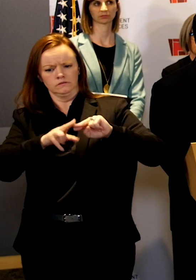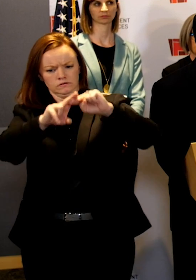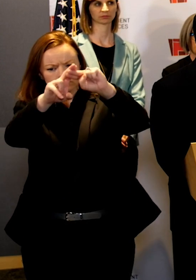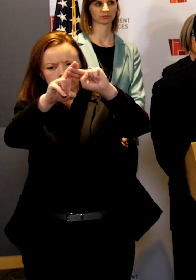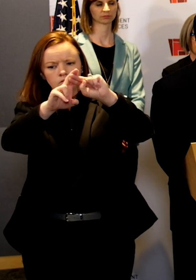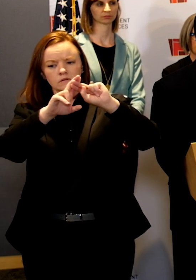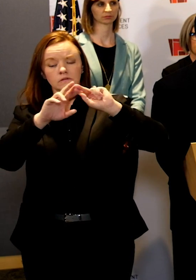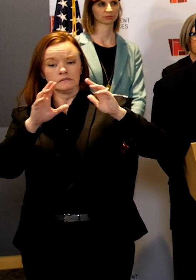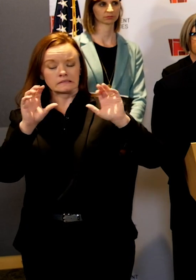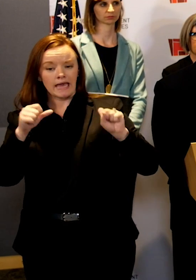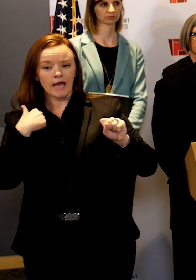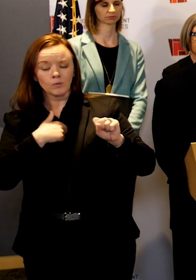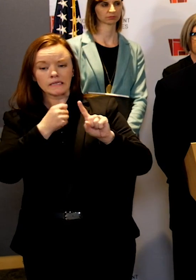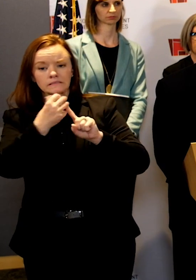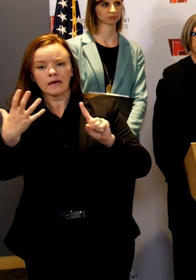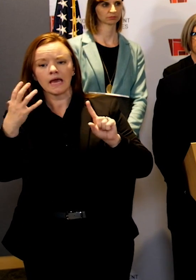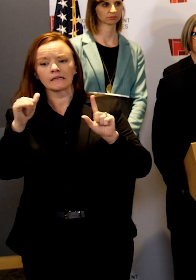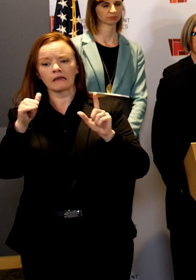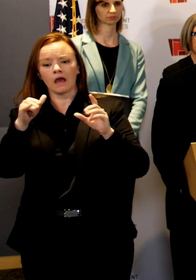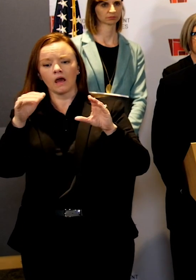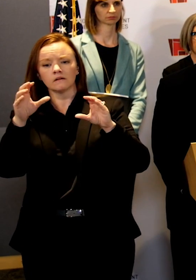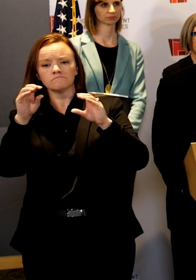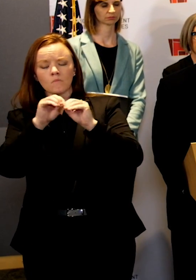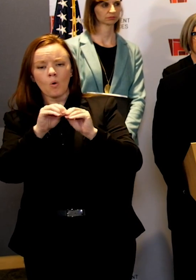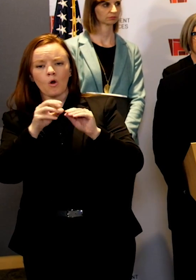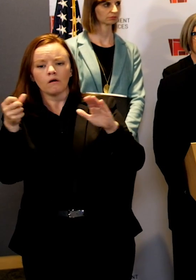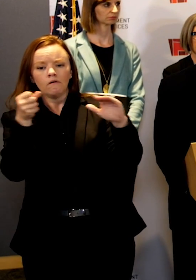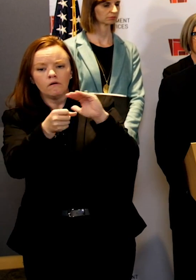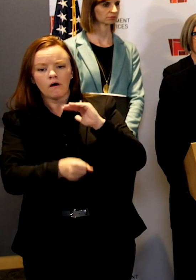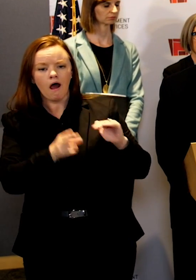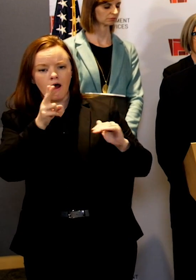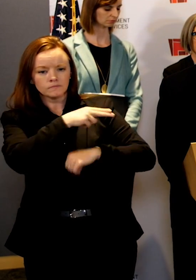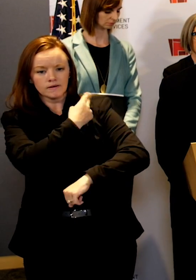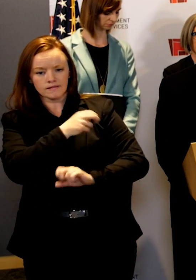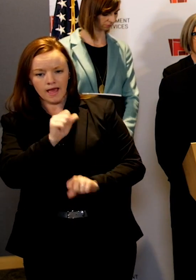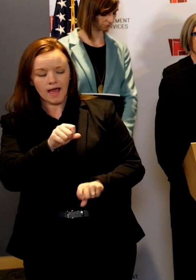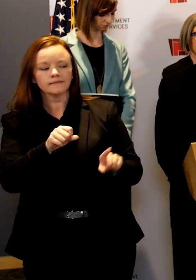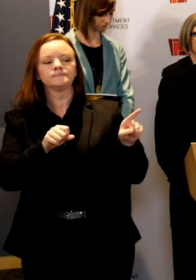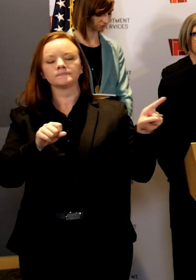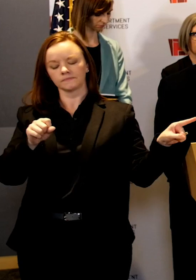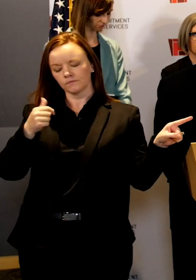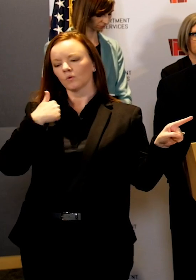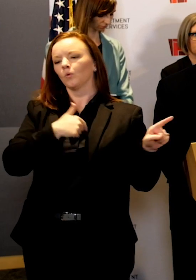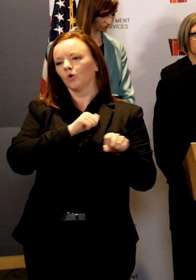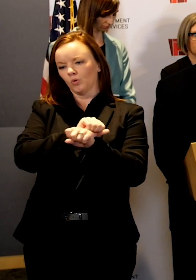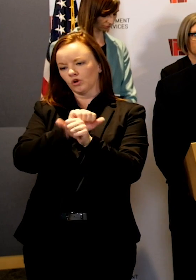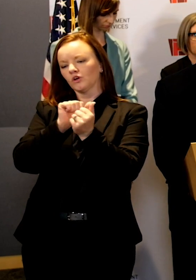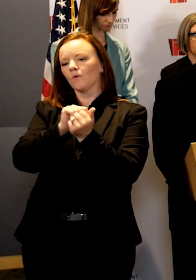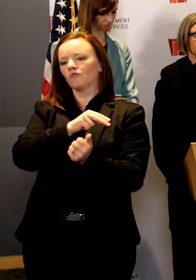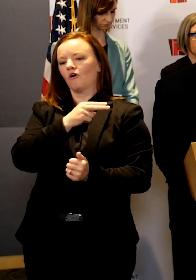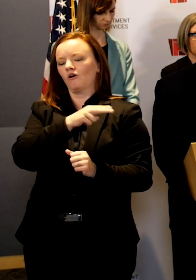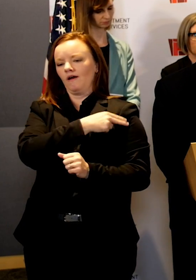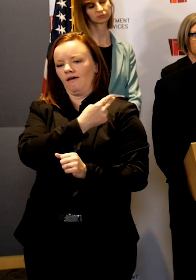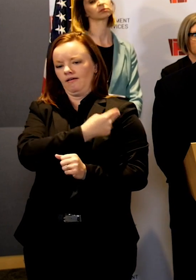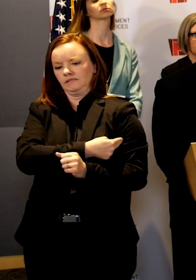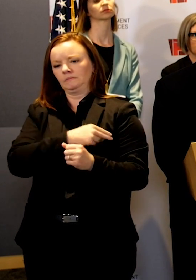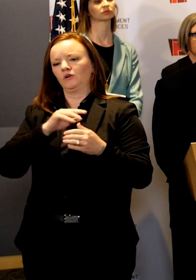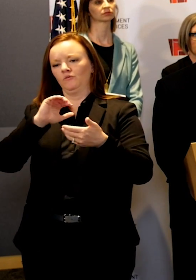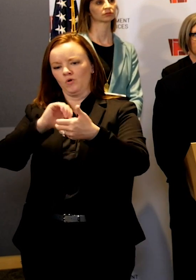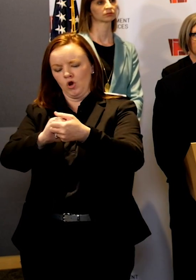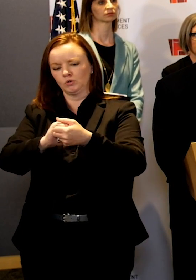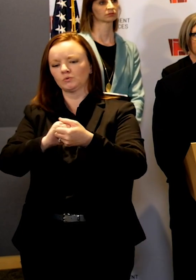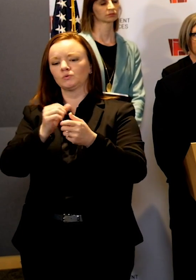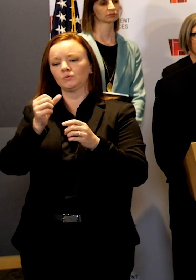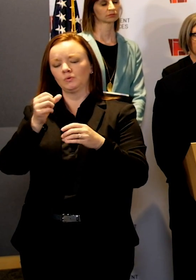in this span to bring more people to that? Yeah, absolutely. So we are working with our healthcare partners to expand potential